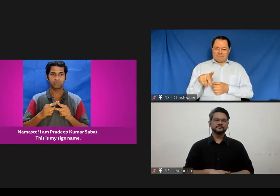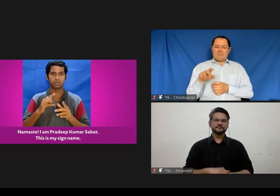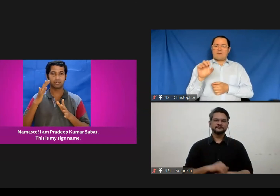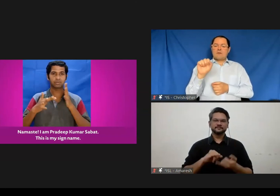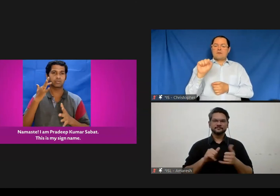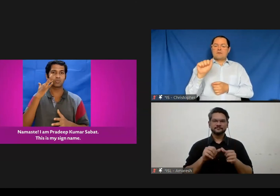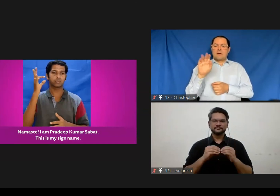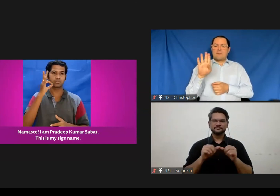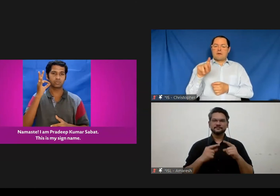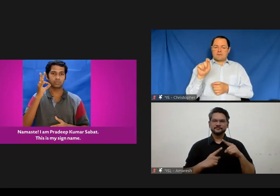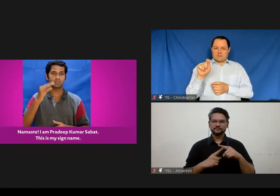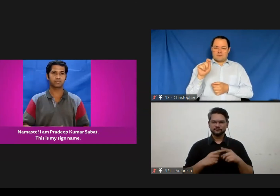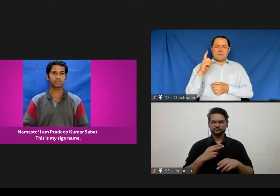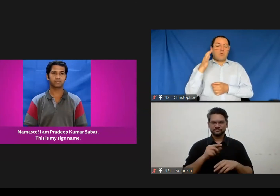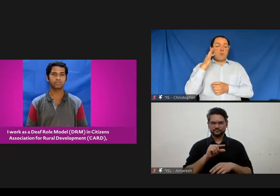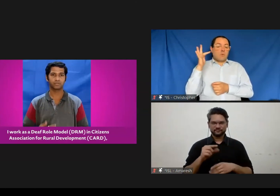Sabad,